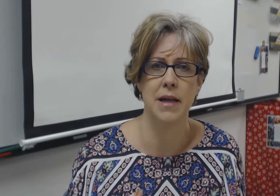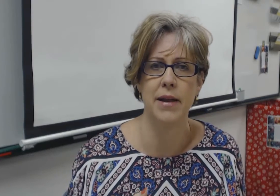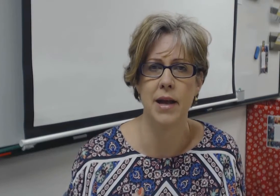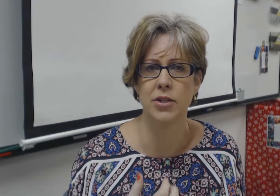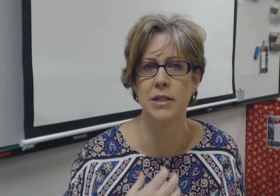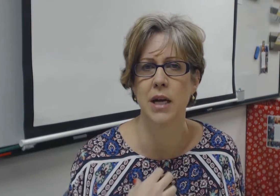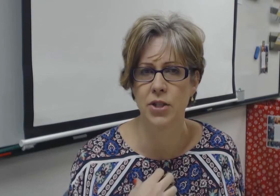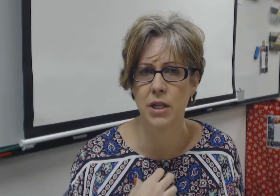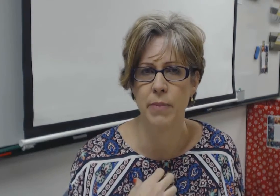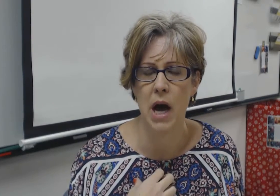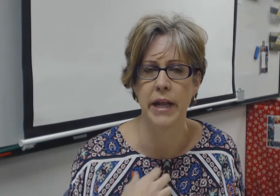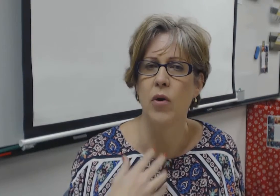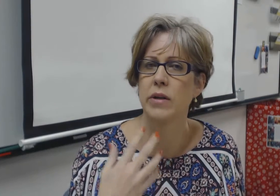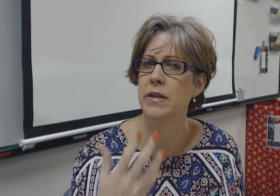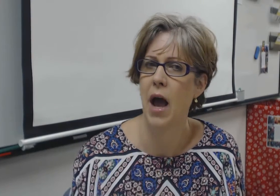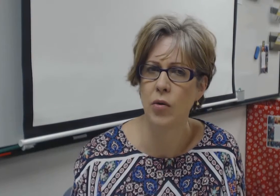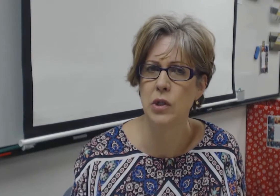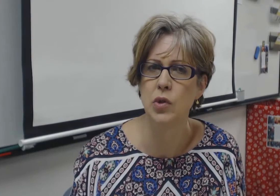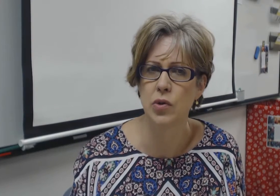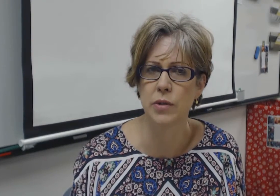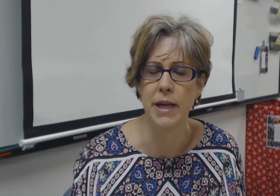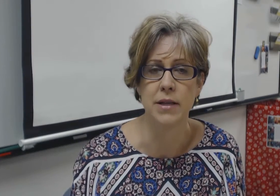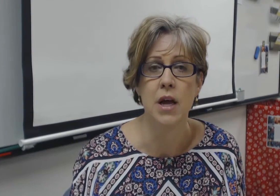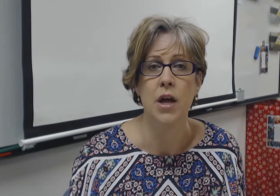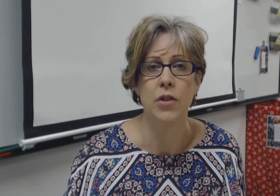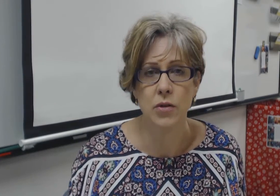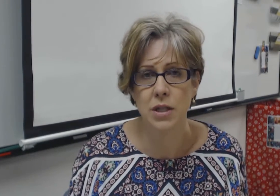sign actually touching the body, or is it out in neutral space? Those things